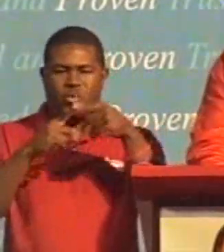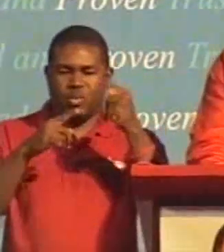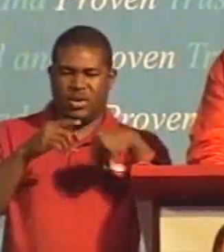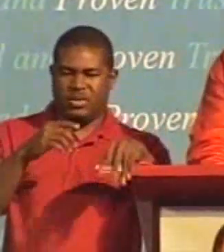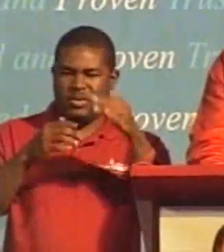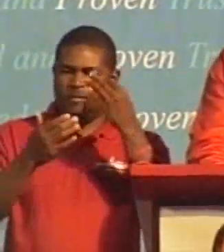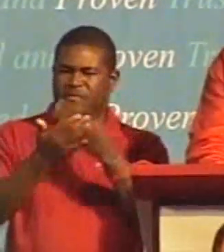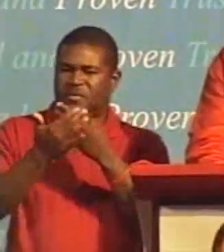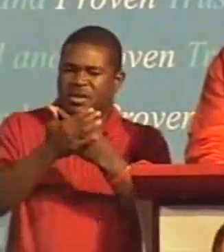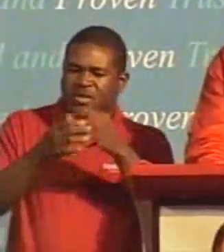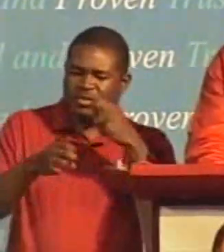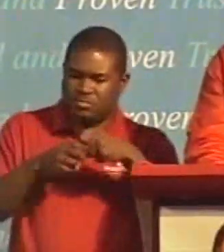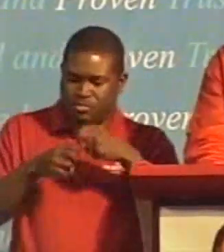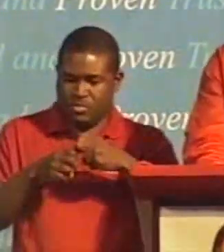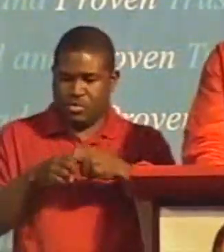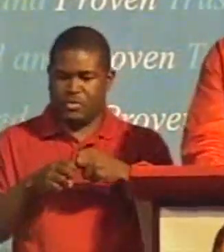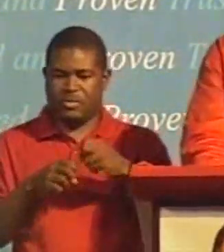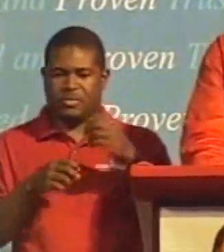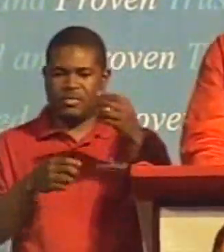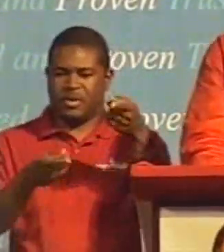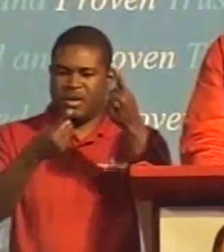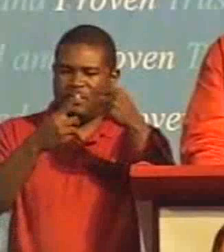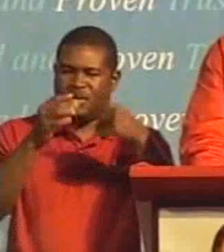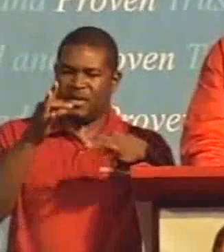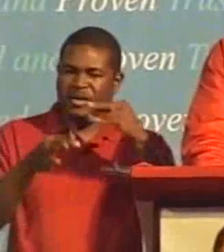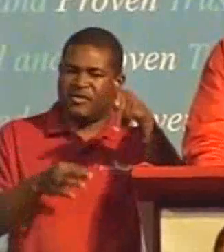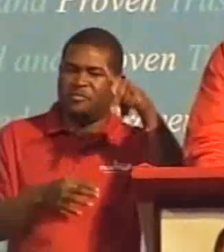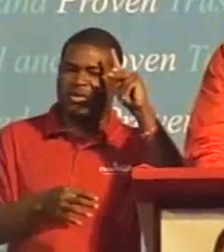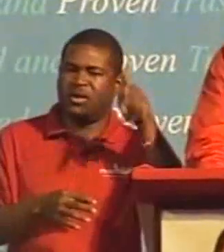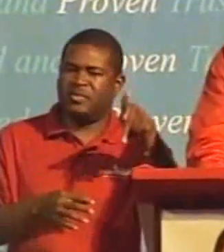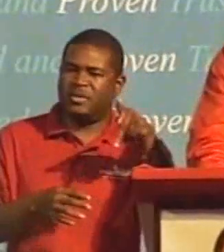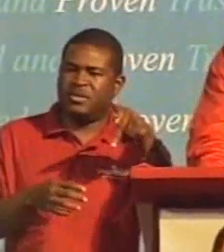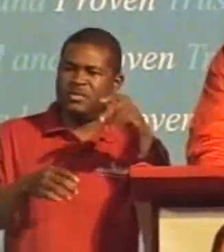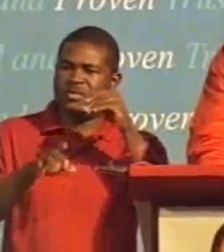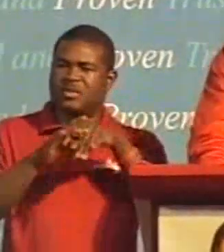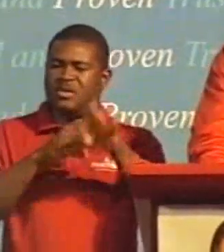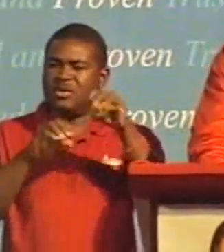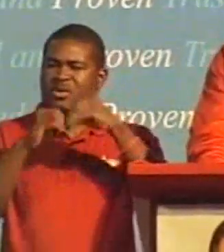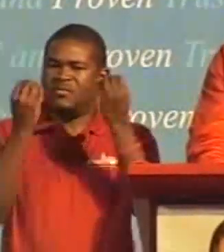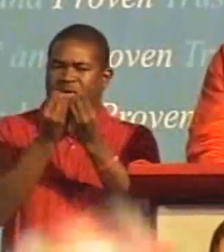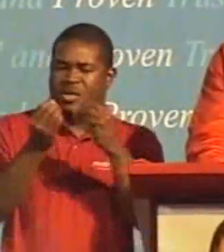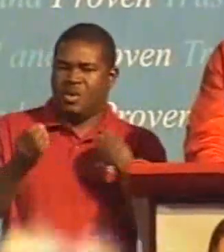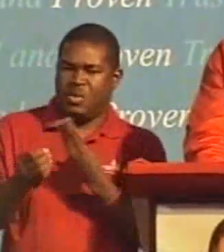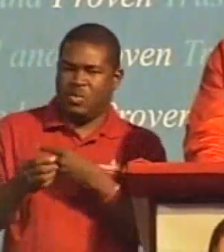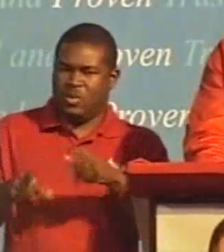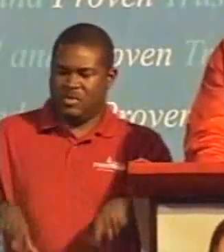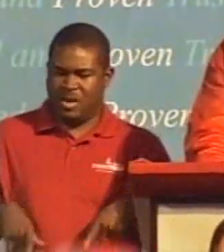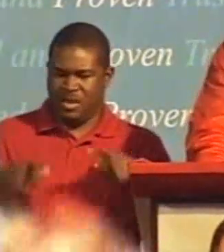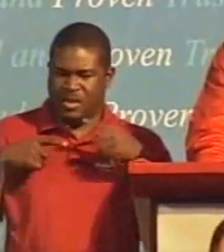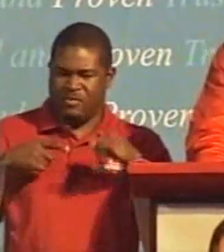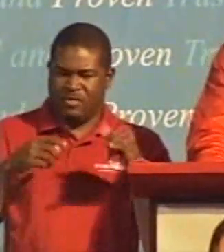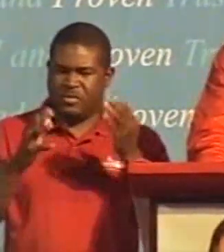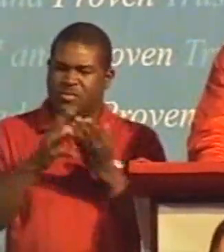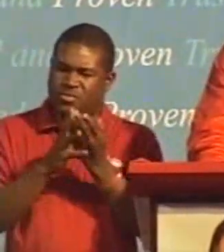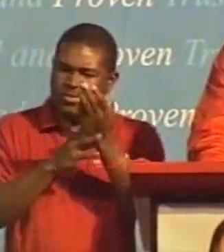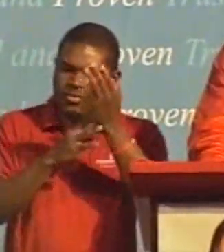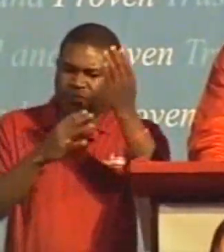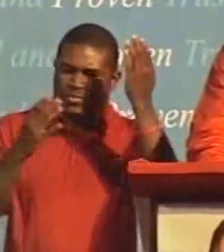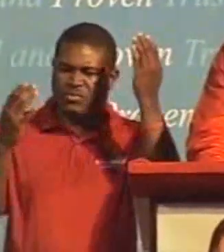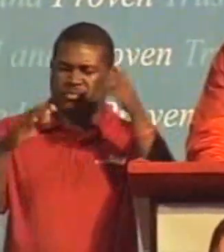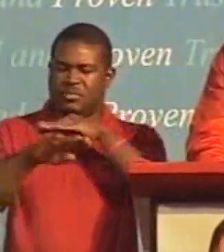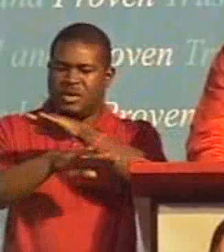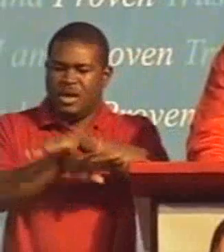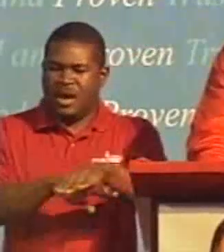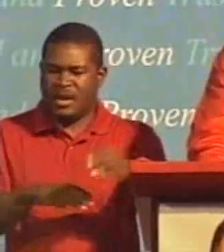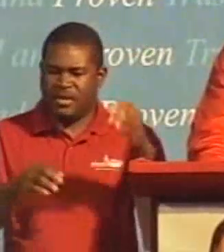came. If they'd been in office, we'd be living through a nightmare. 5 years of them was a